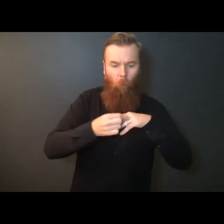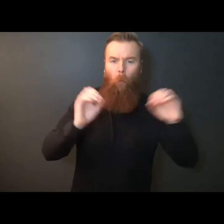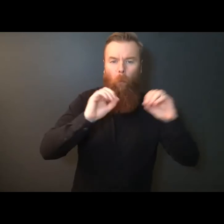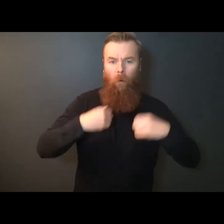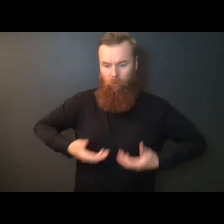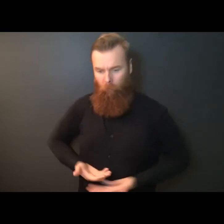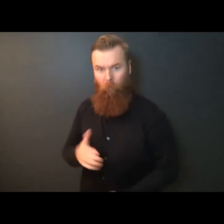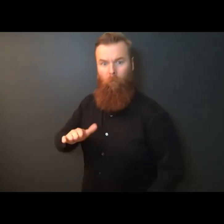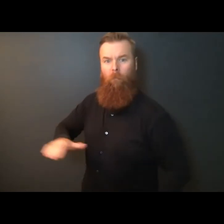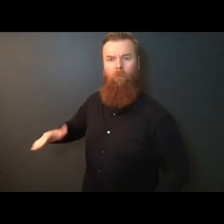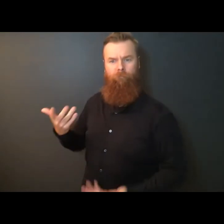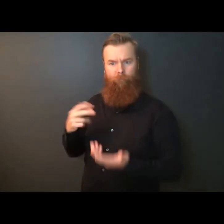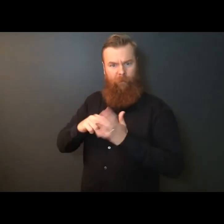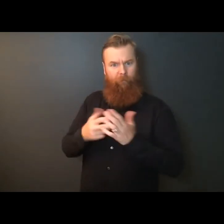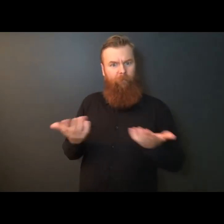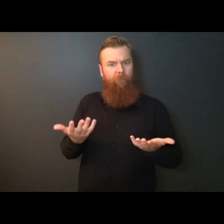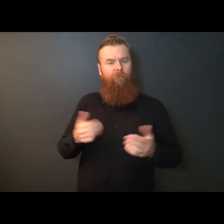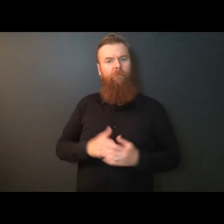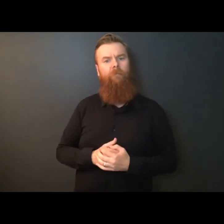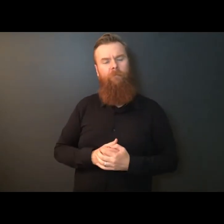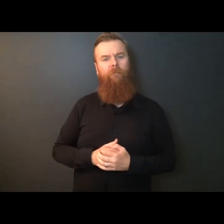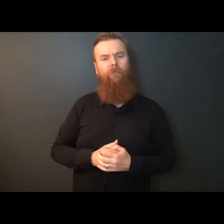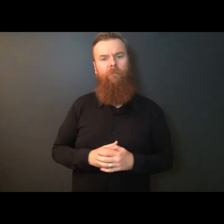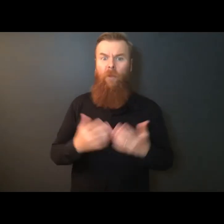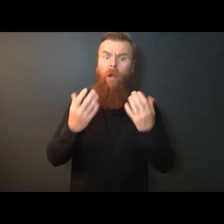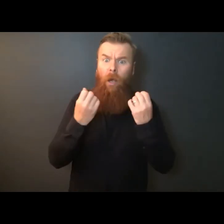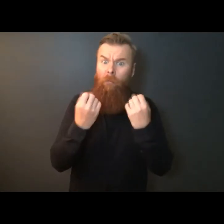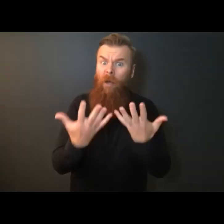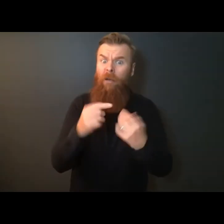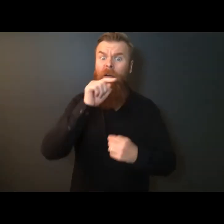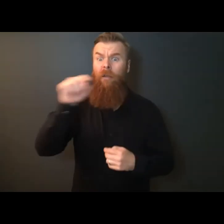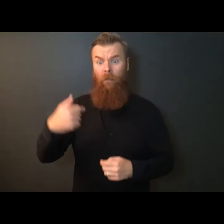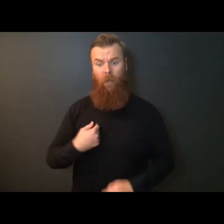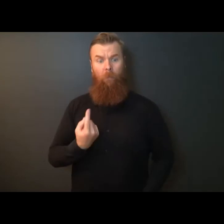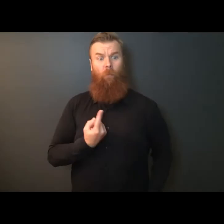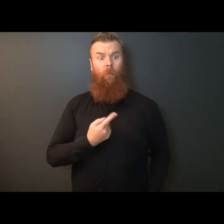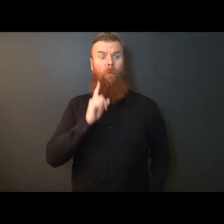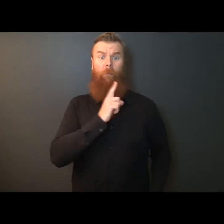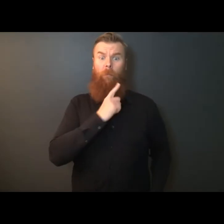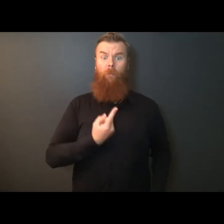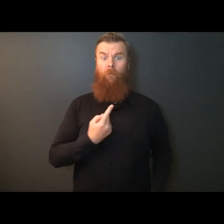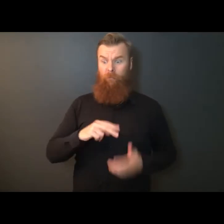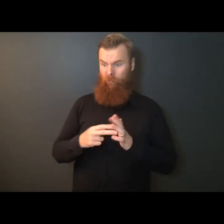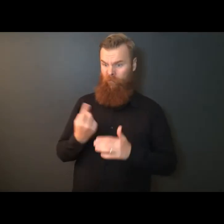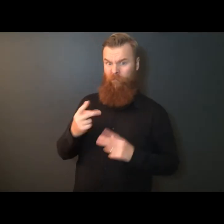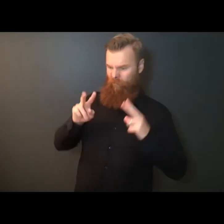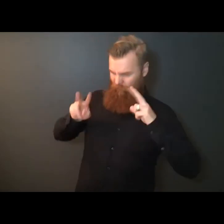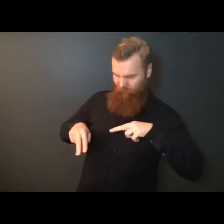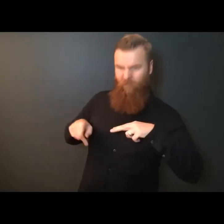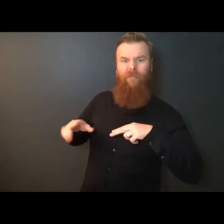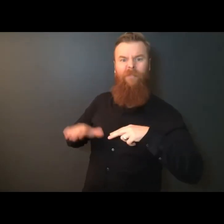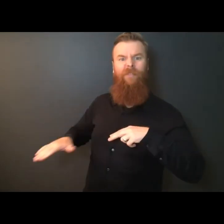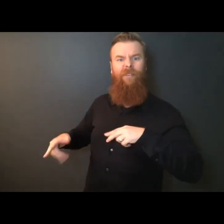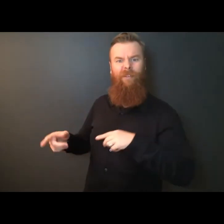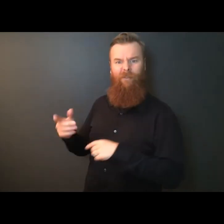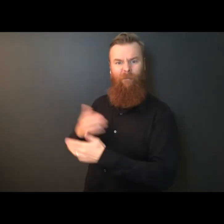Often mothers are single mothers, and that means that they, in some, I've noticed in health settings, they won't get